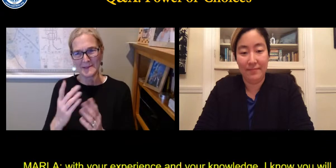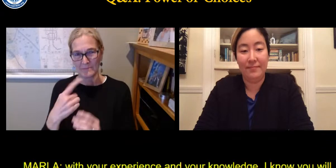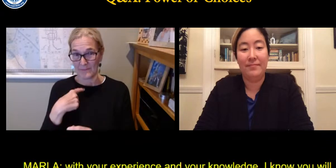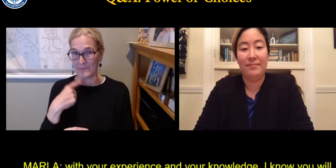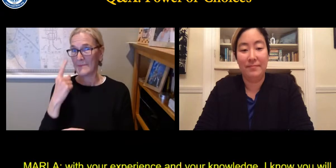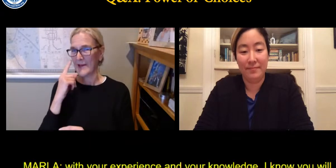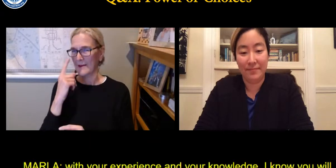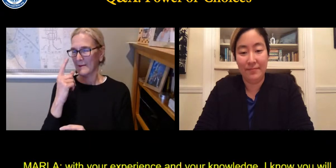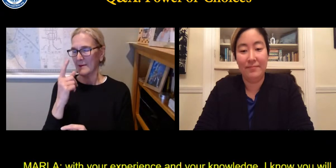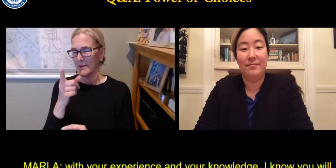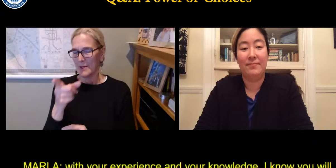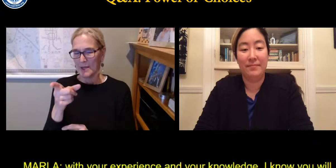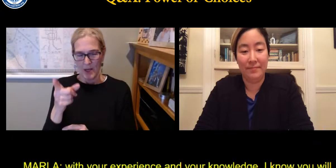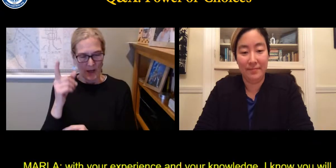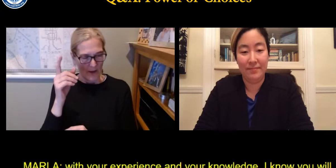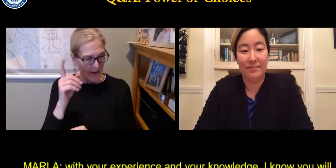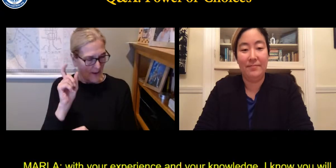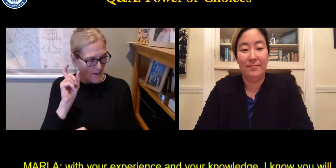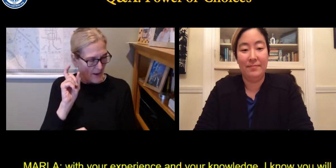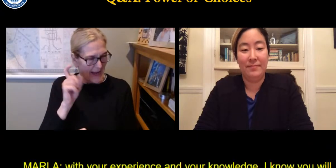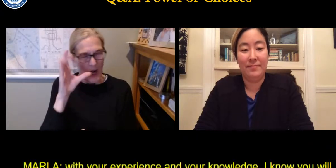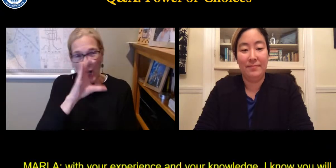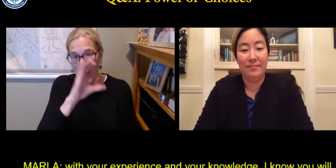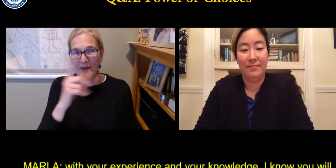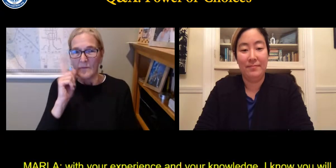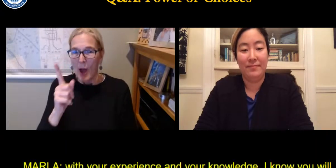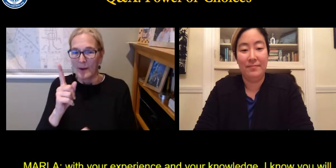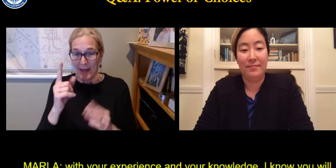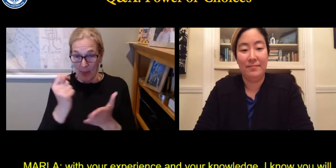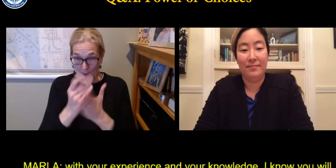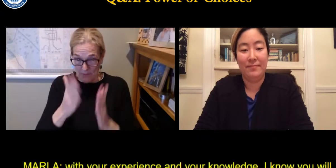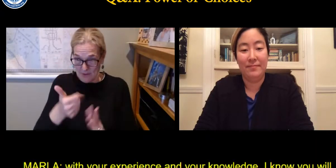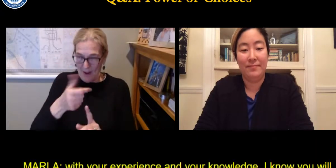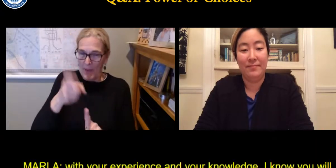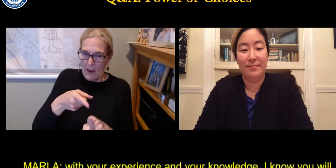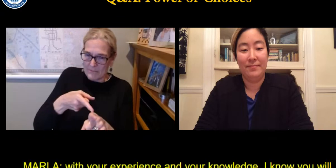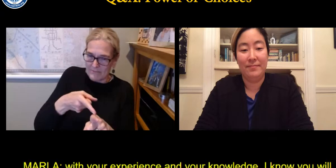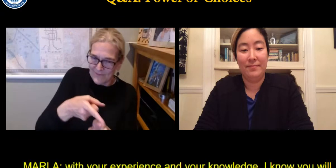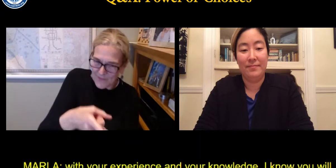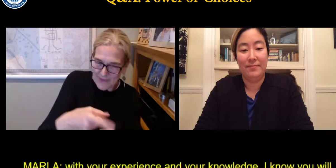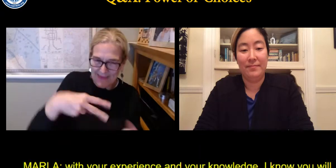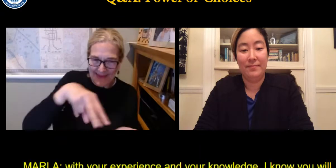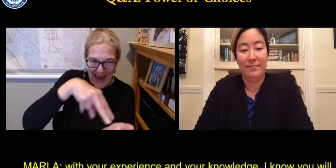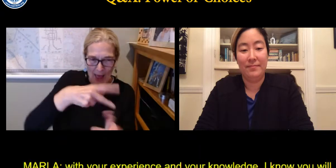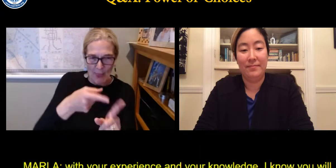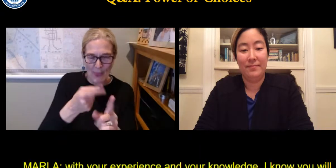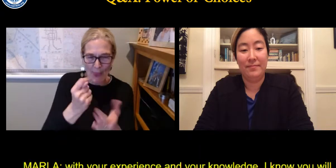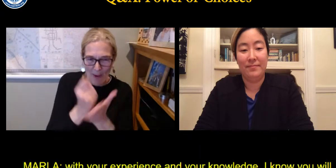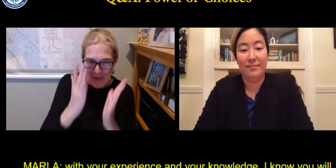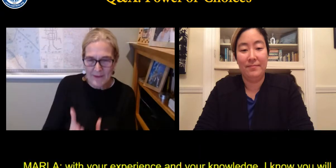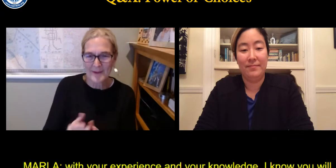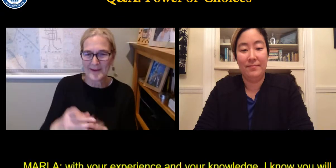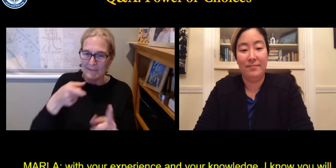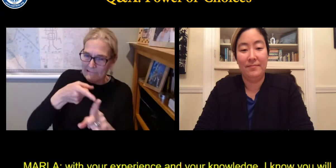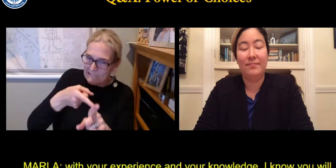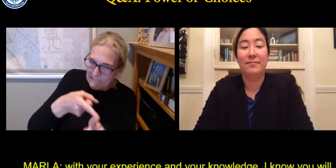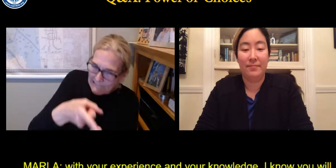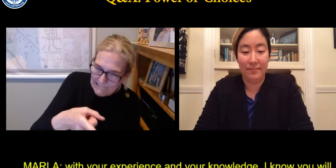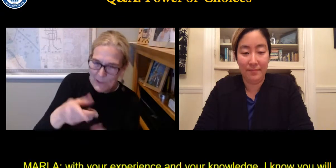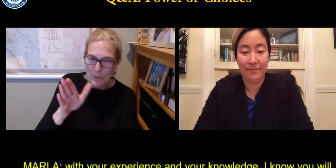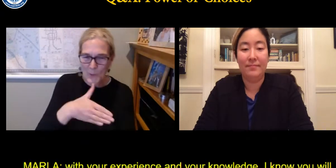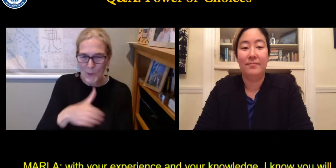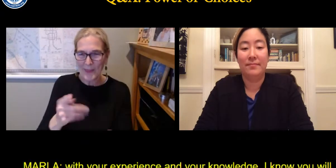Noel showed on her slides, you have her contact information, and she encourages you to become therapist, or if you're looking